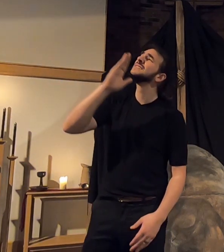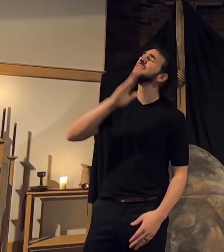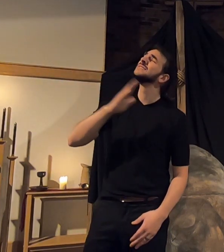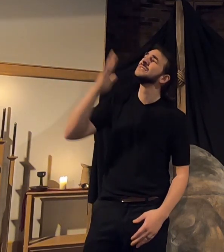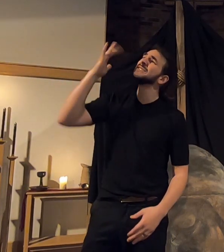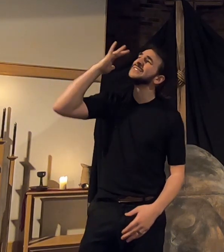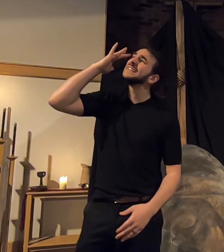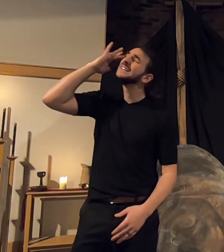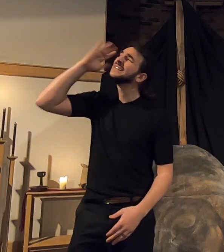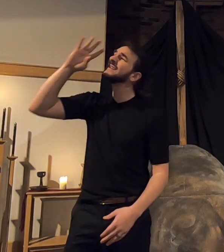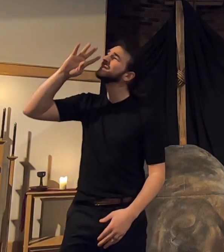My God,